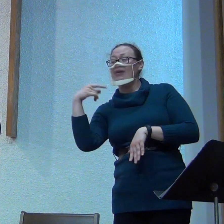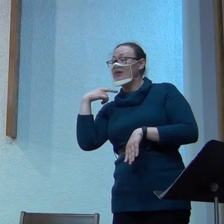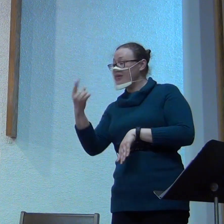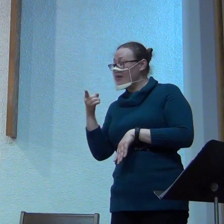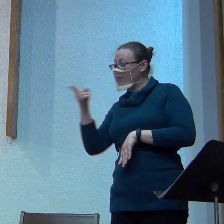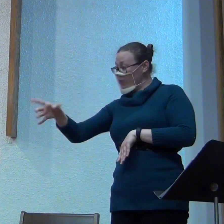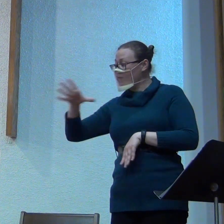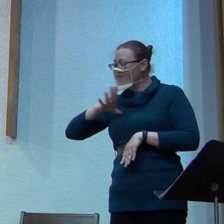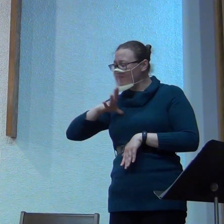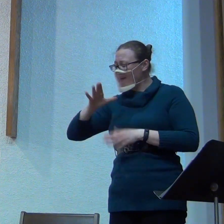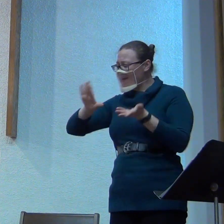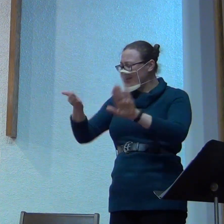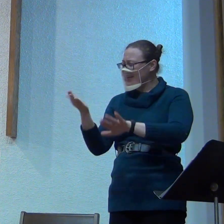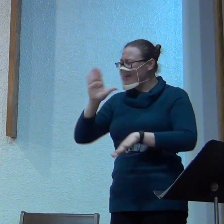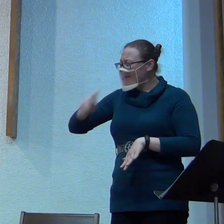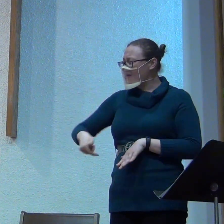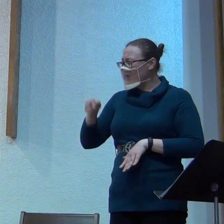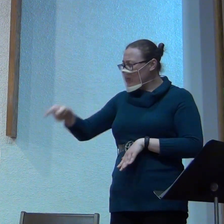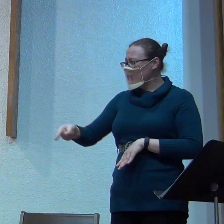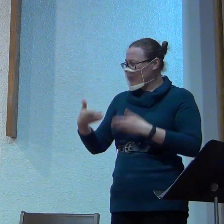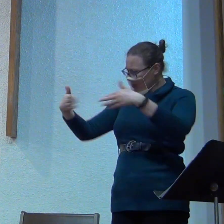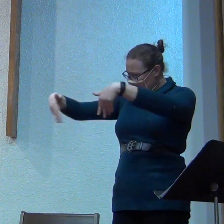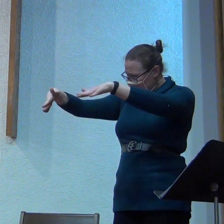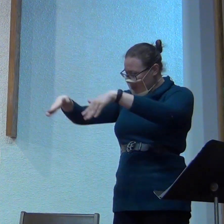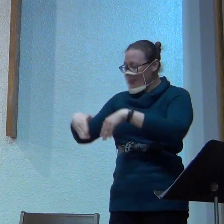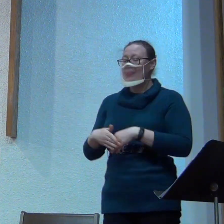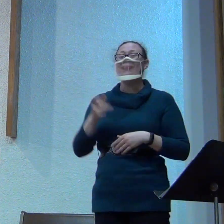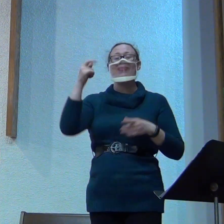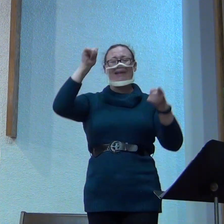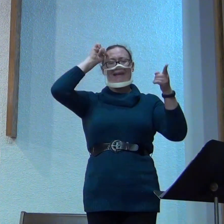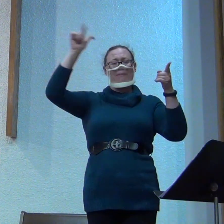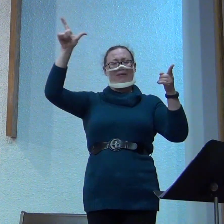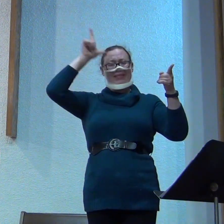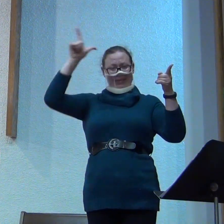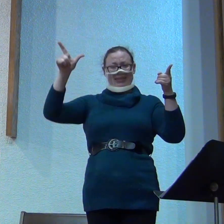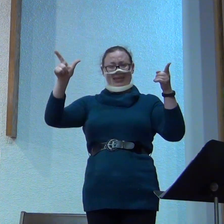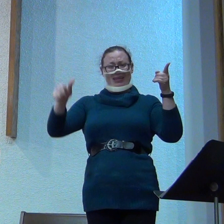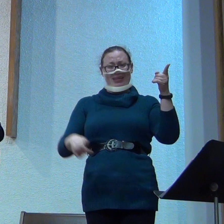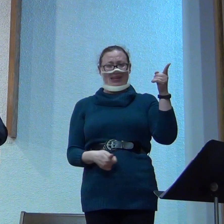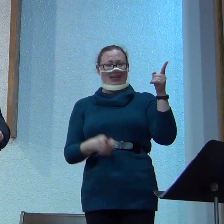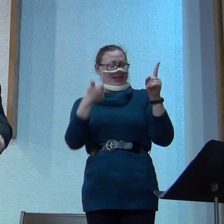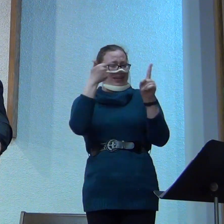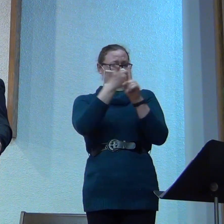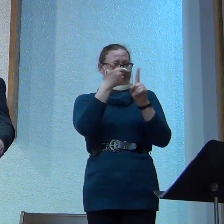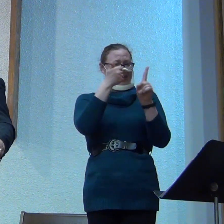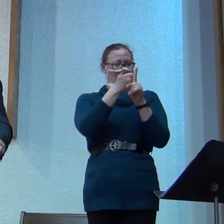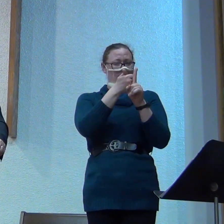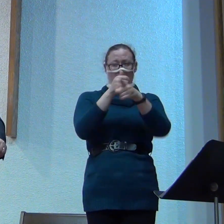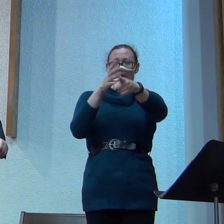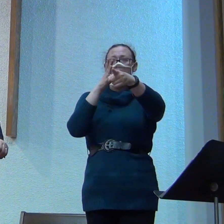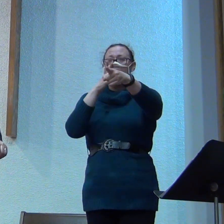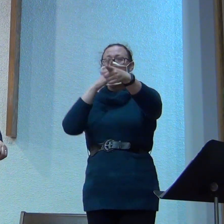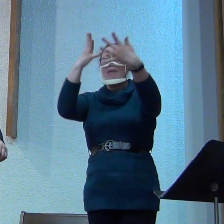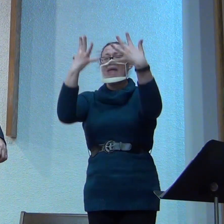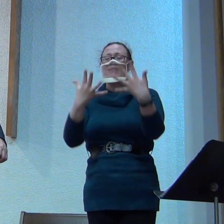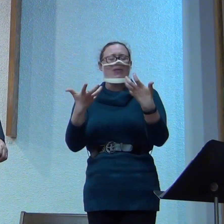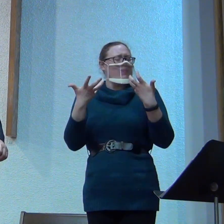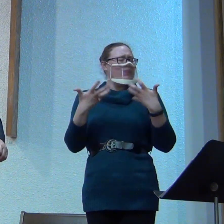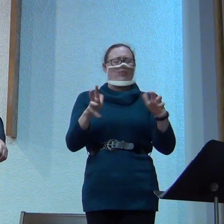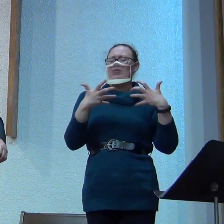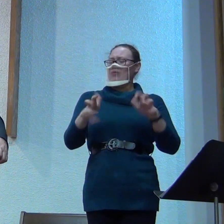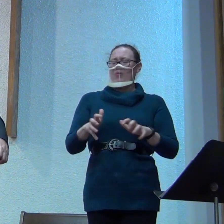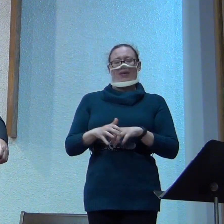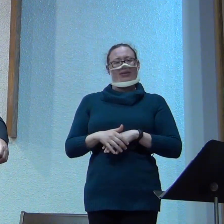well. You see, even Abraham Lincoln was unwilling to disappoint somebody's